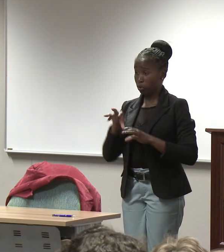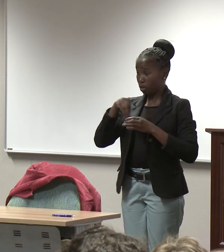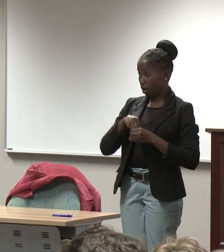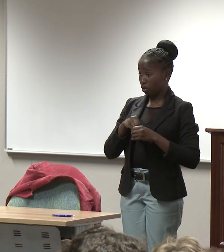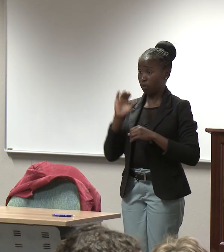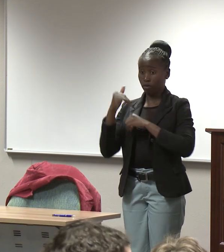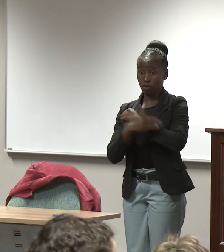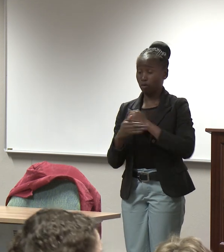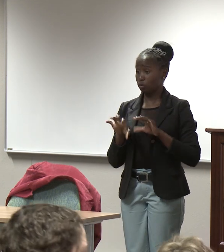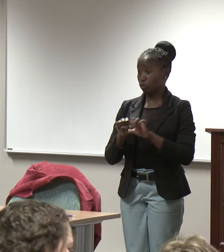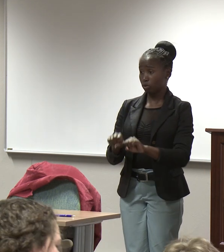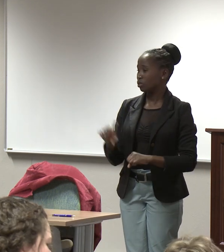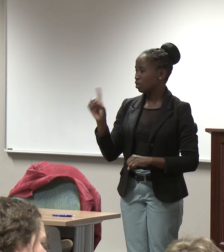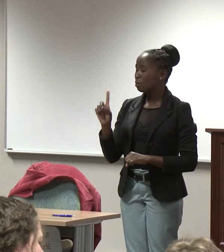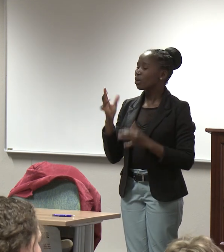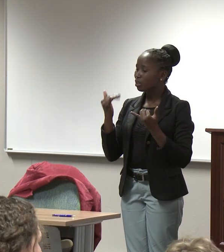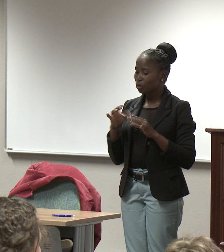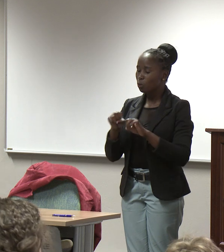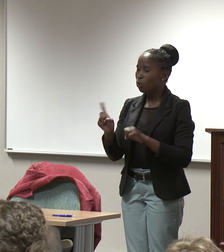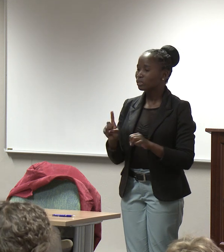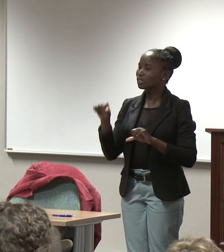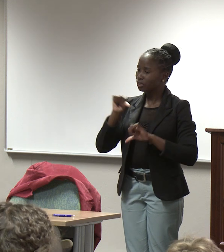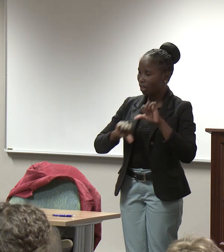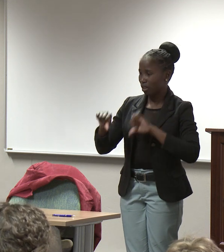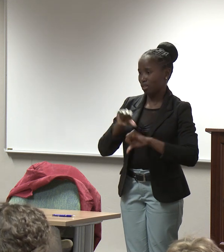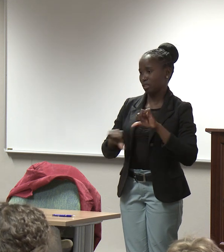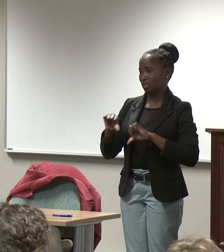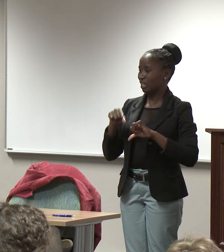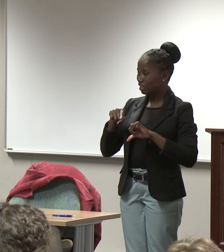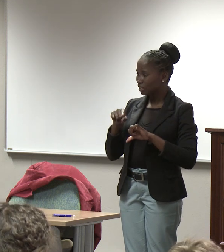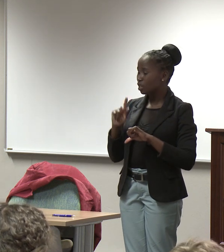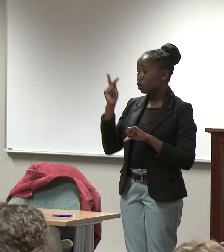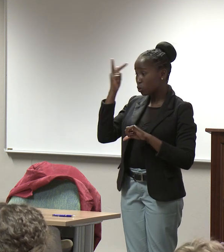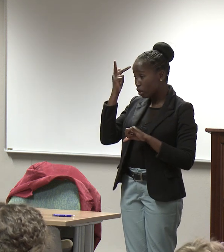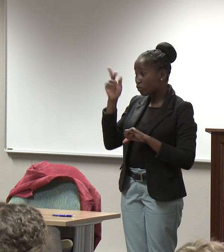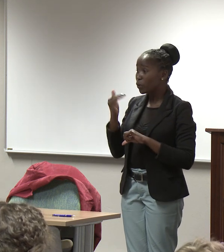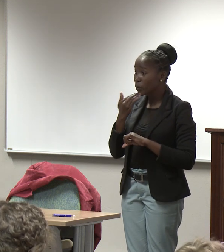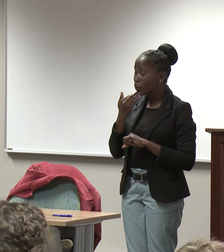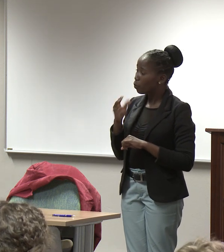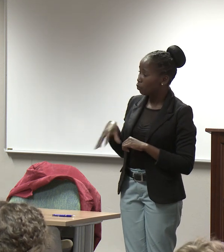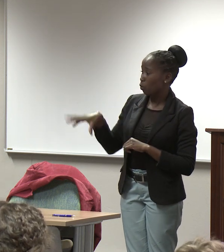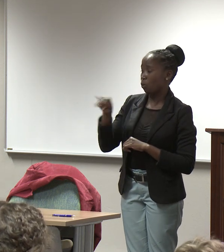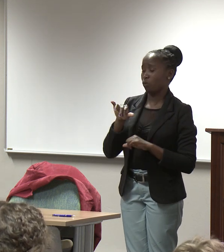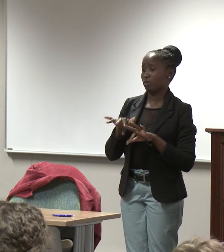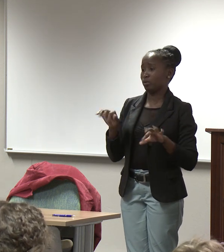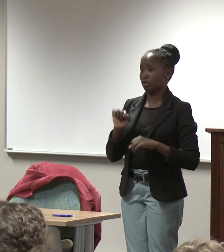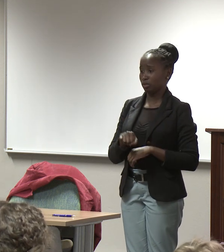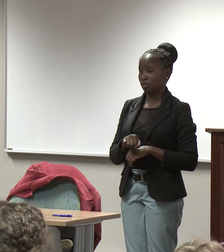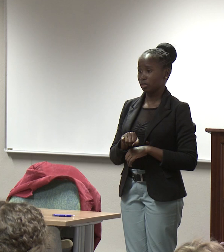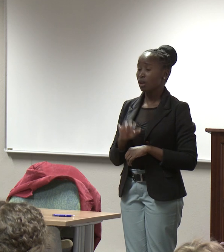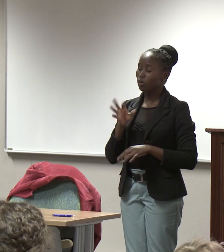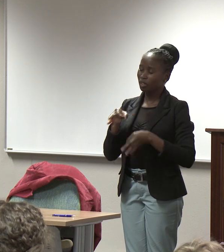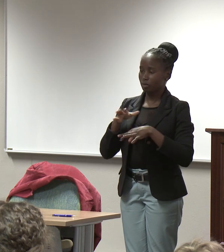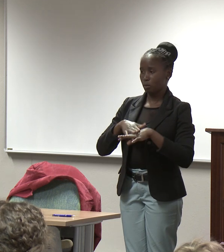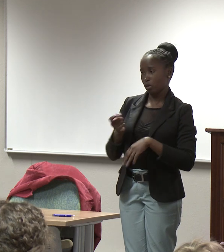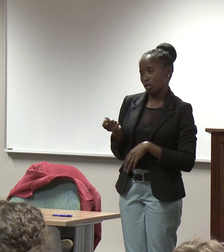anti-science. The problem is that science is one knowledge among many others. And I'll elaborate a little bit on that.